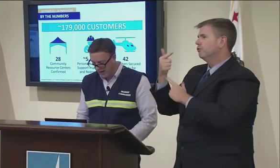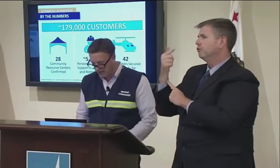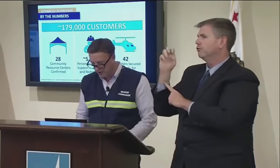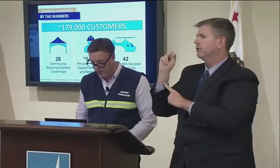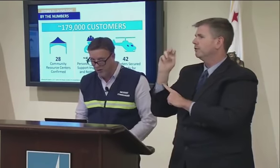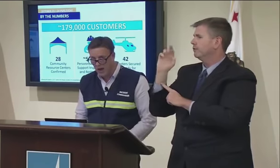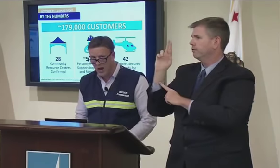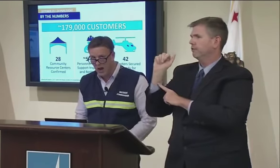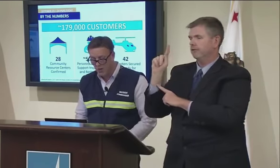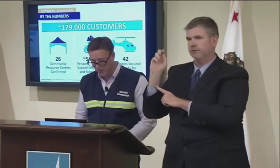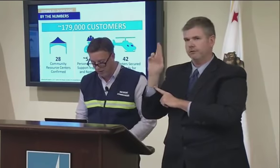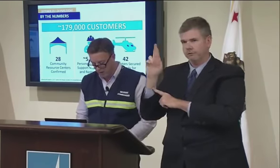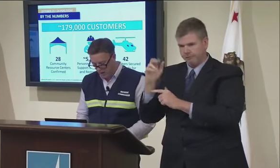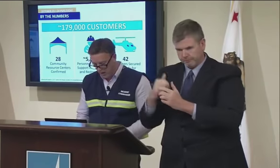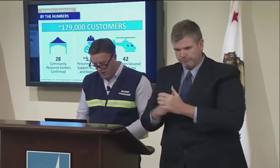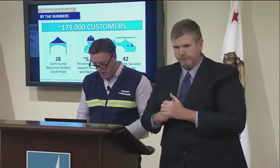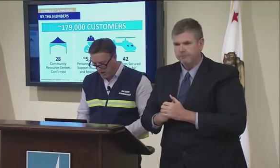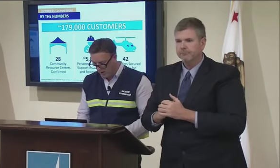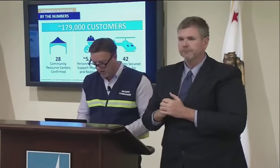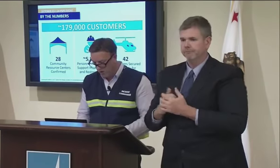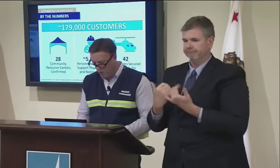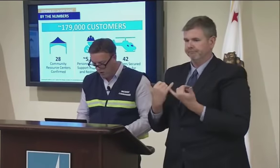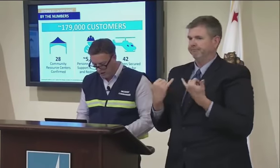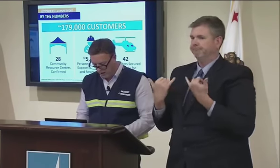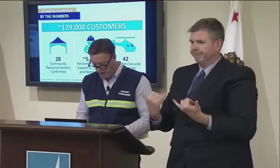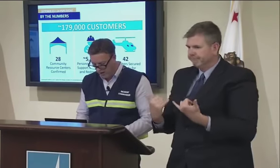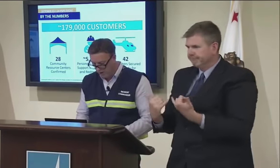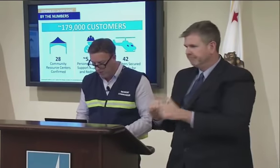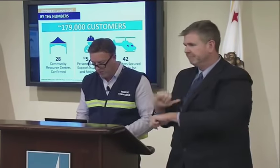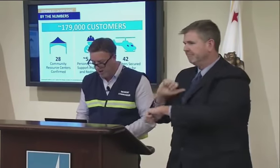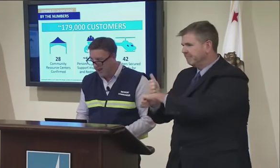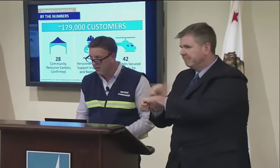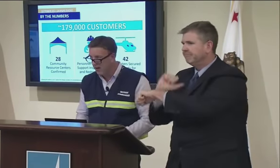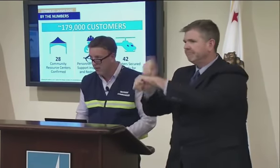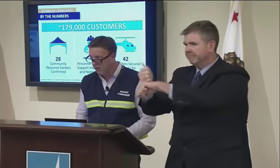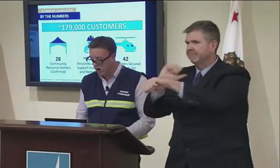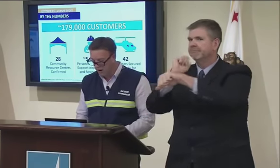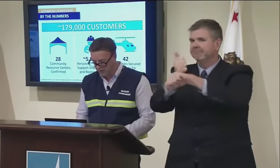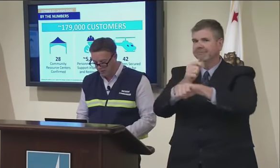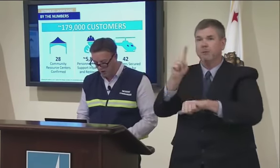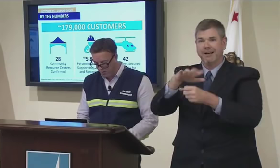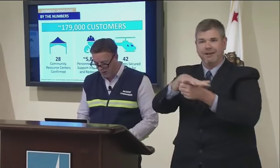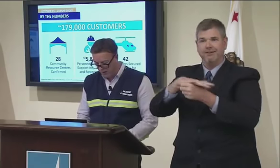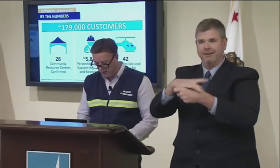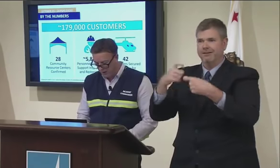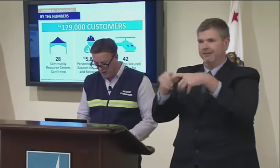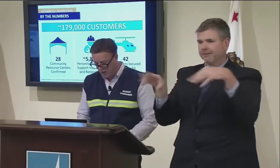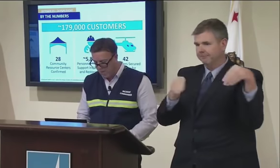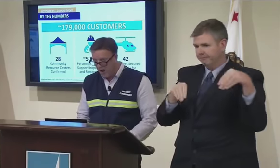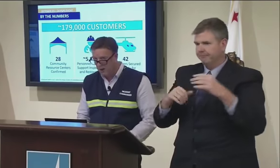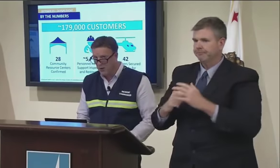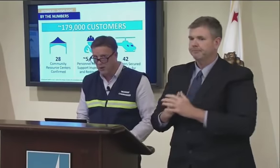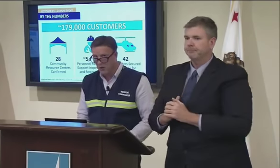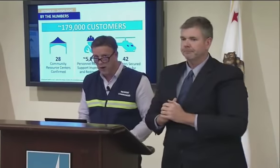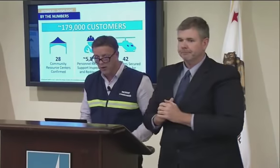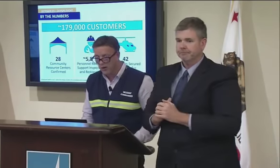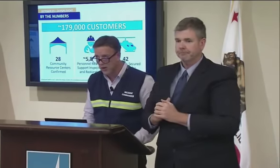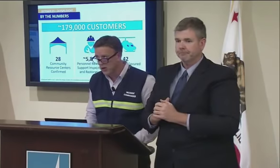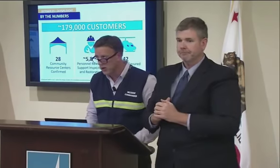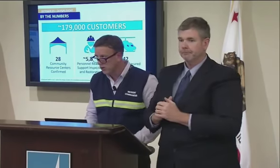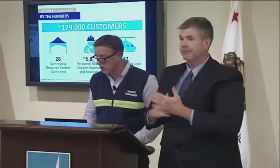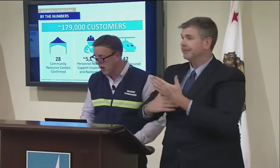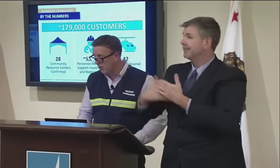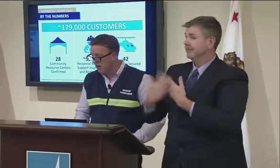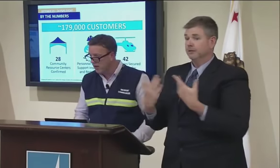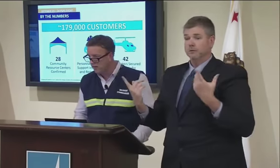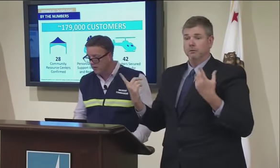of executing that now. So in terms of next steps for us, it's all about monitoring the weather